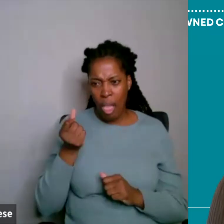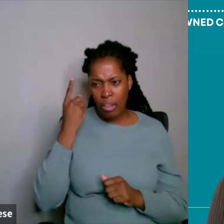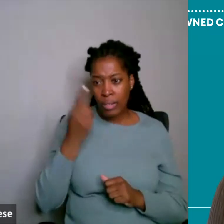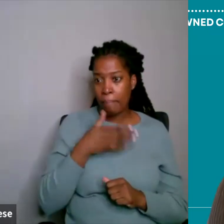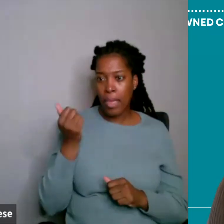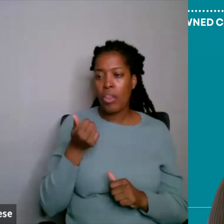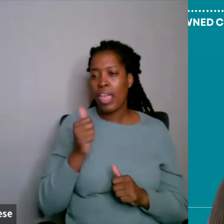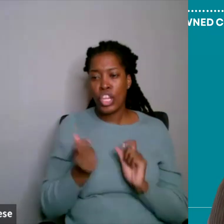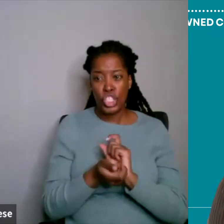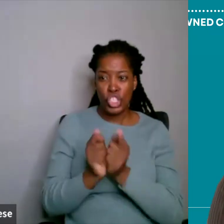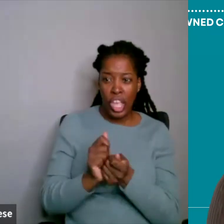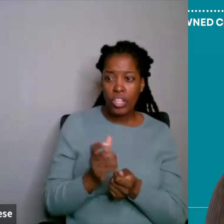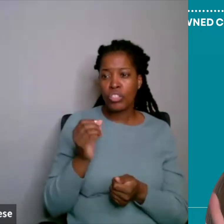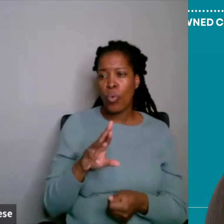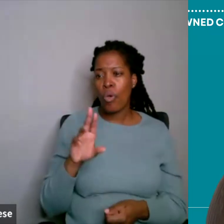new features.